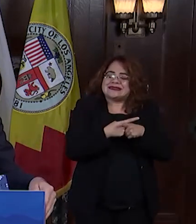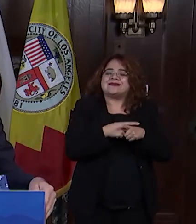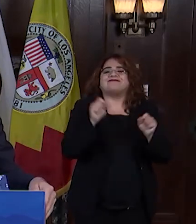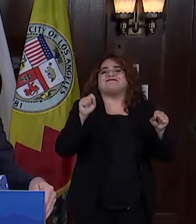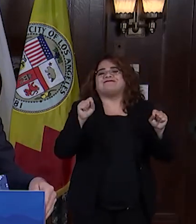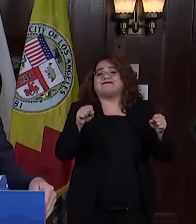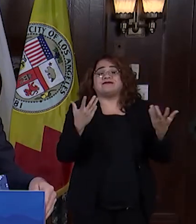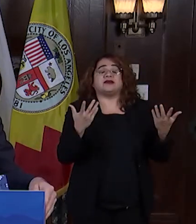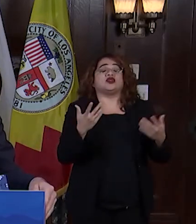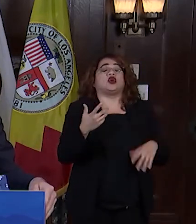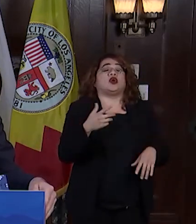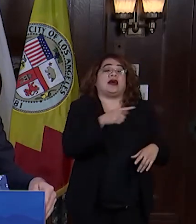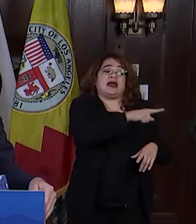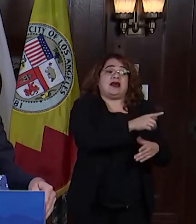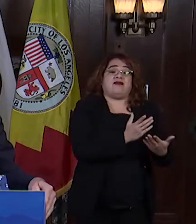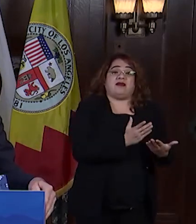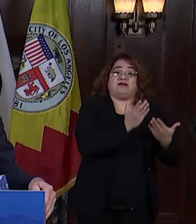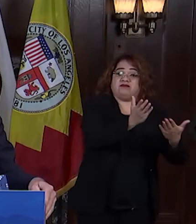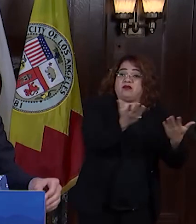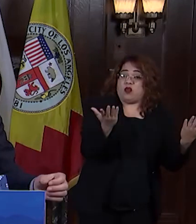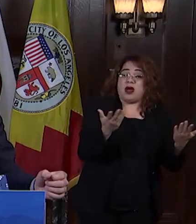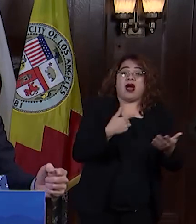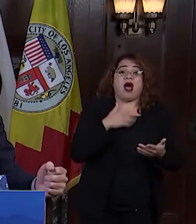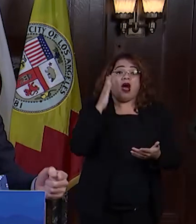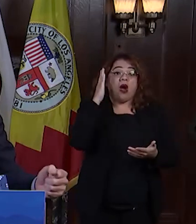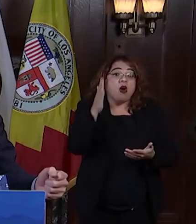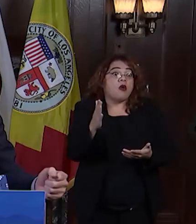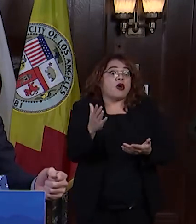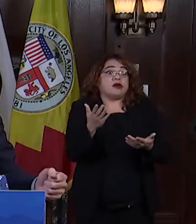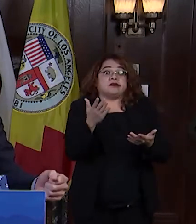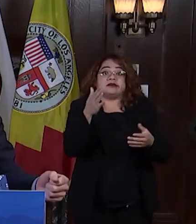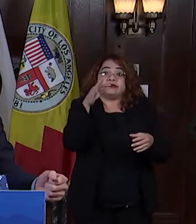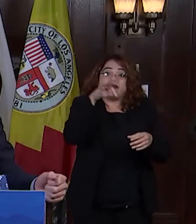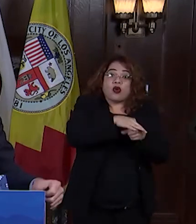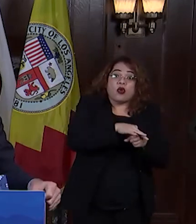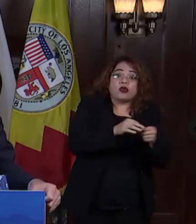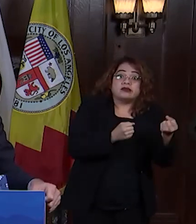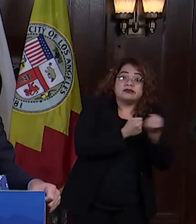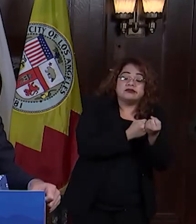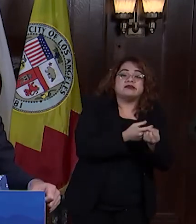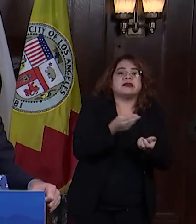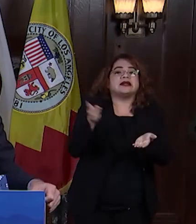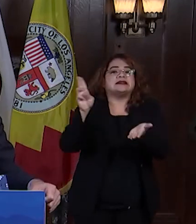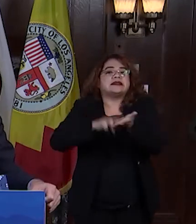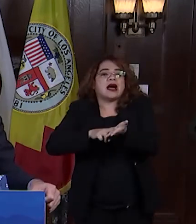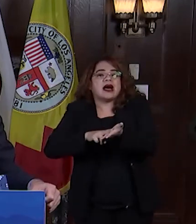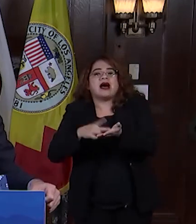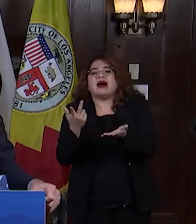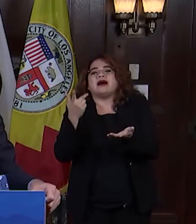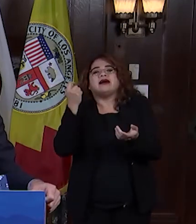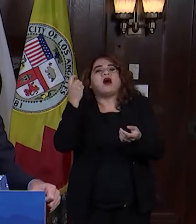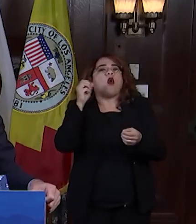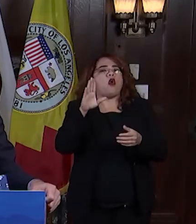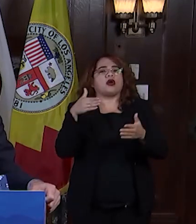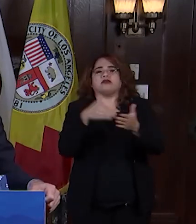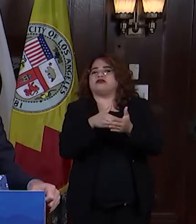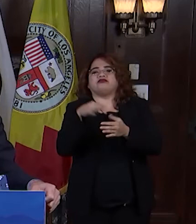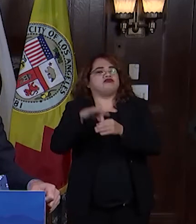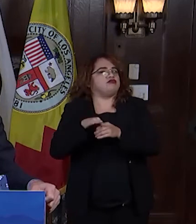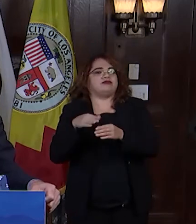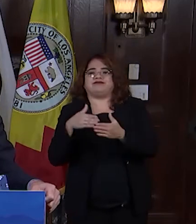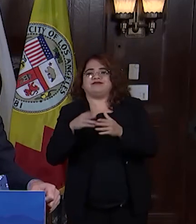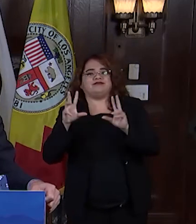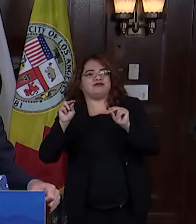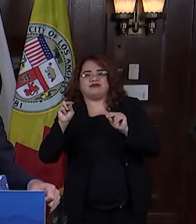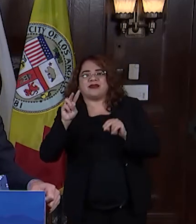veto it, whether I will sign it. And I am confident that both of those twin pillars can guide good public policy coming out both from the recommendations of the city